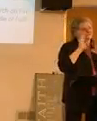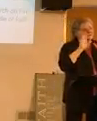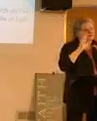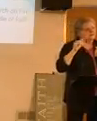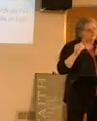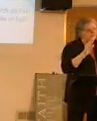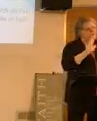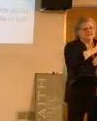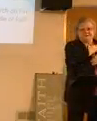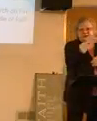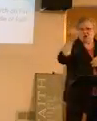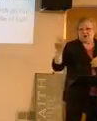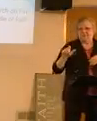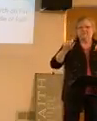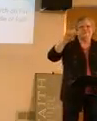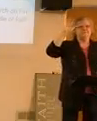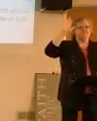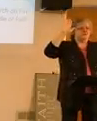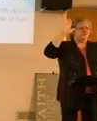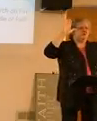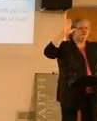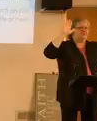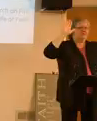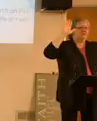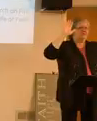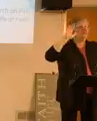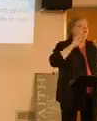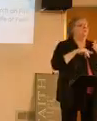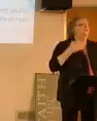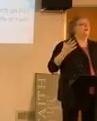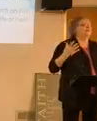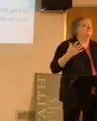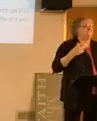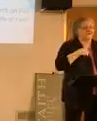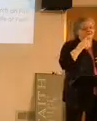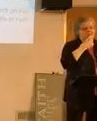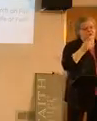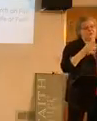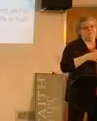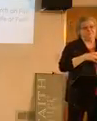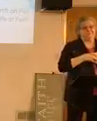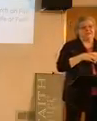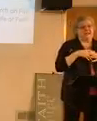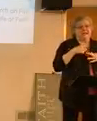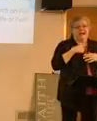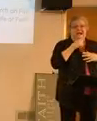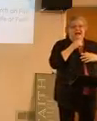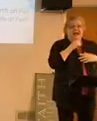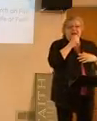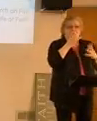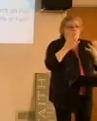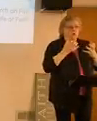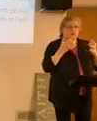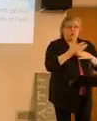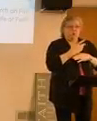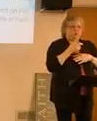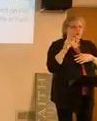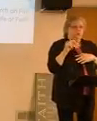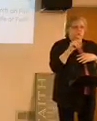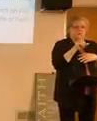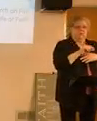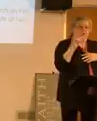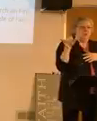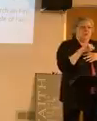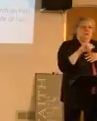ways. What is it? I can tell you this. I don't want to repeat 2020. Do